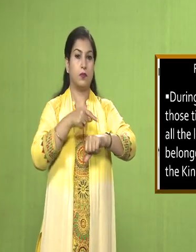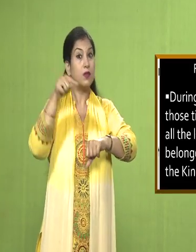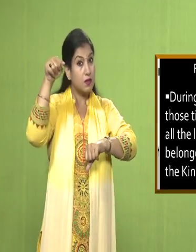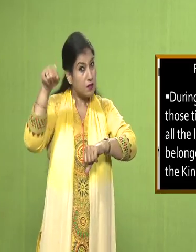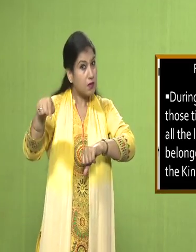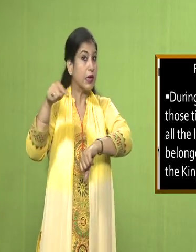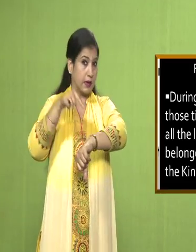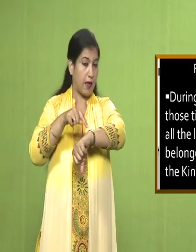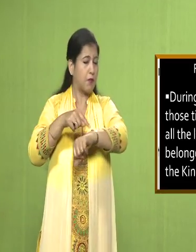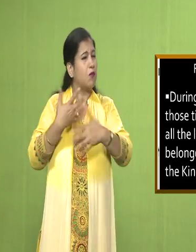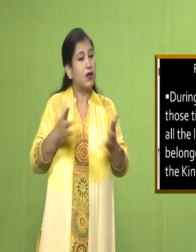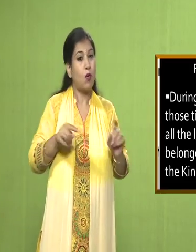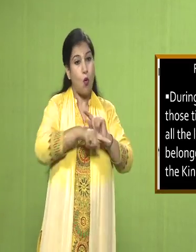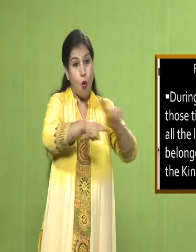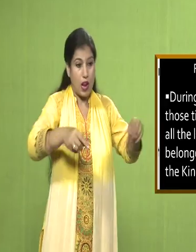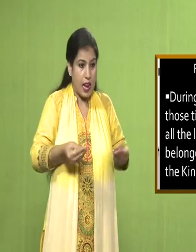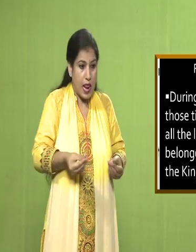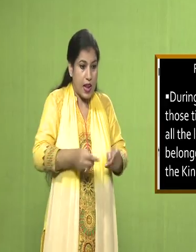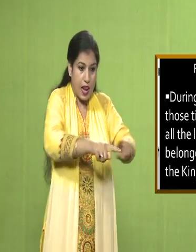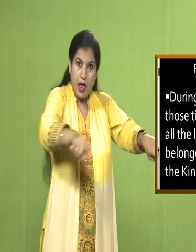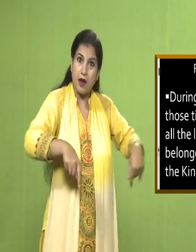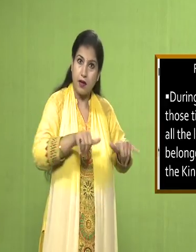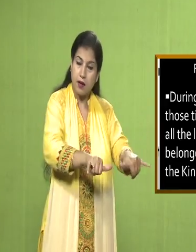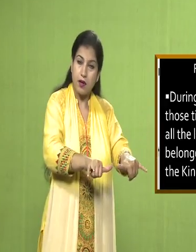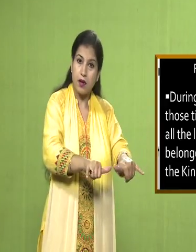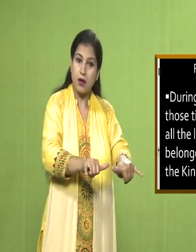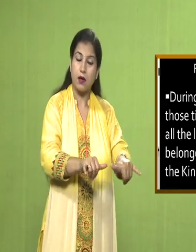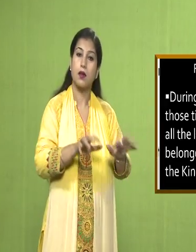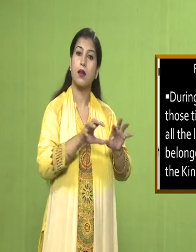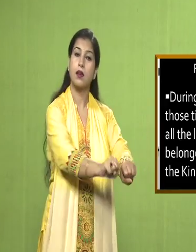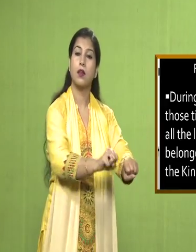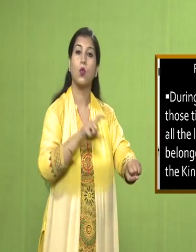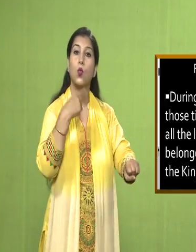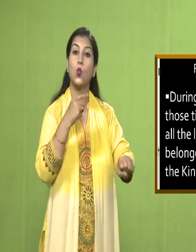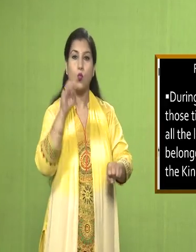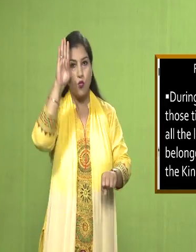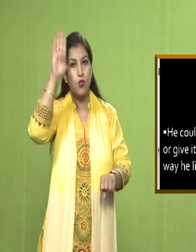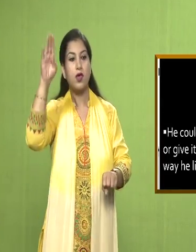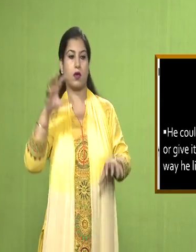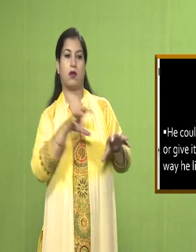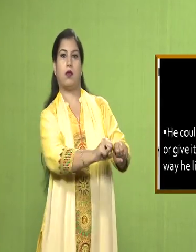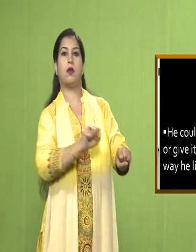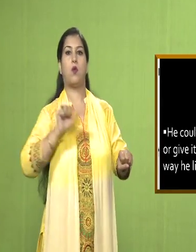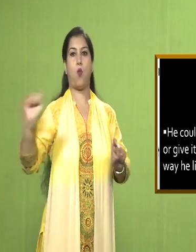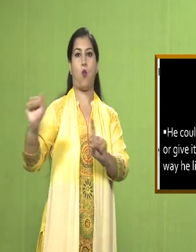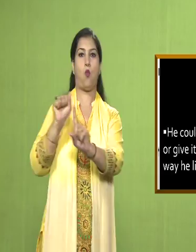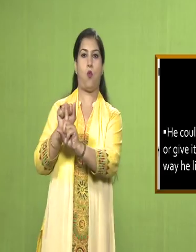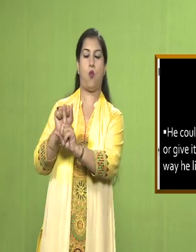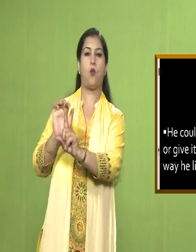During those times, all the land belonged to the king and he could use it the way he